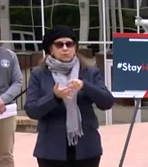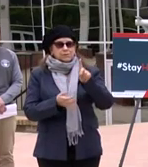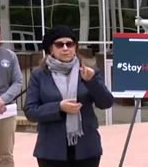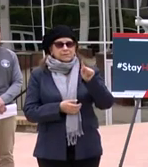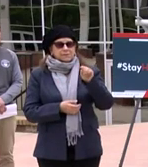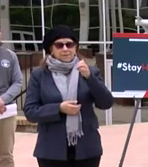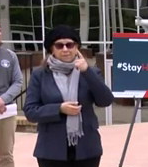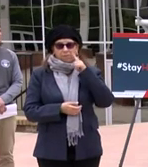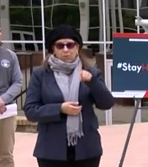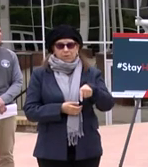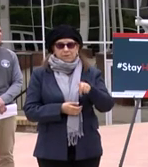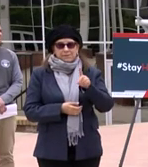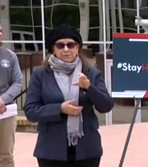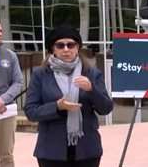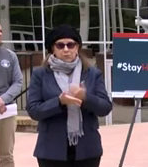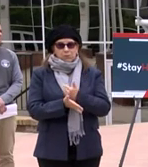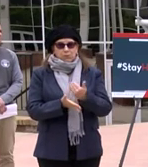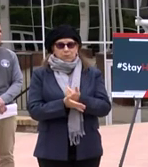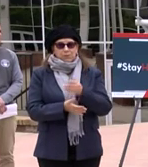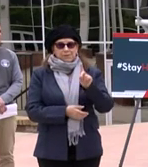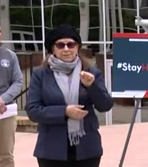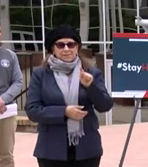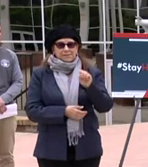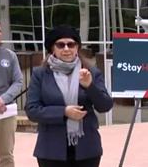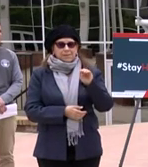is May the 6th.